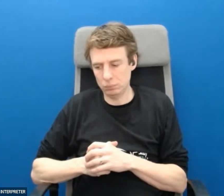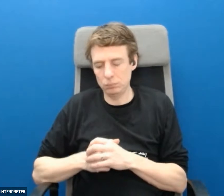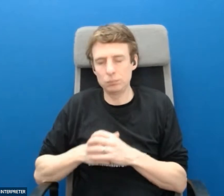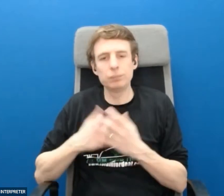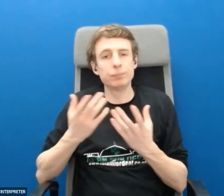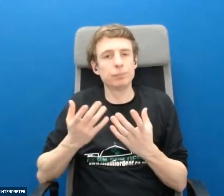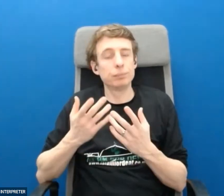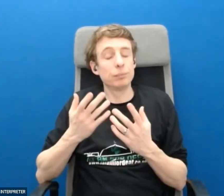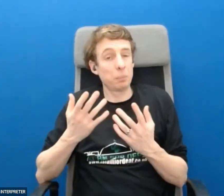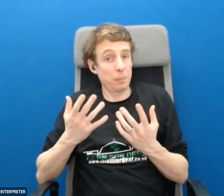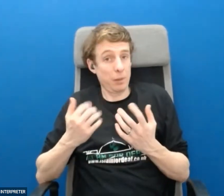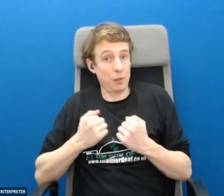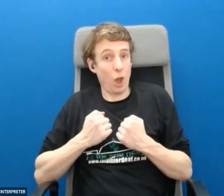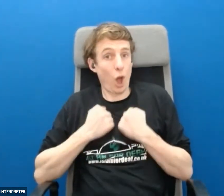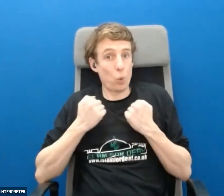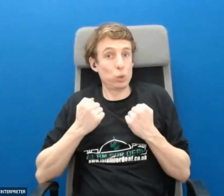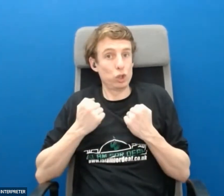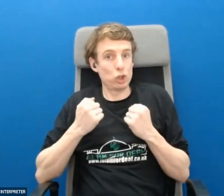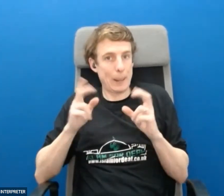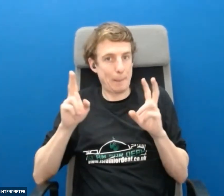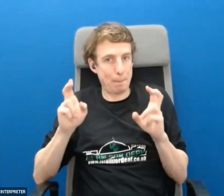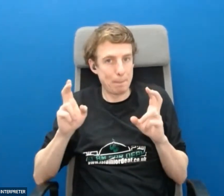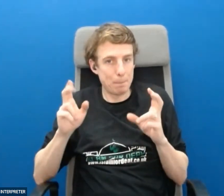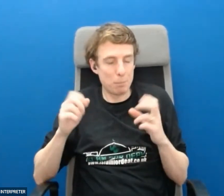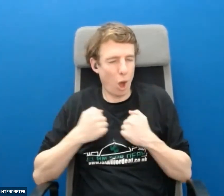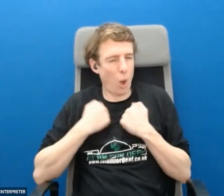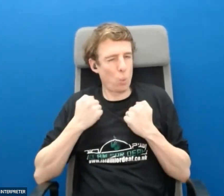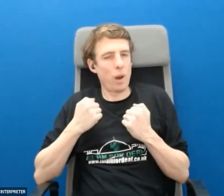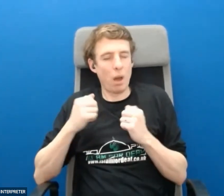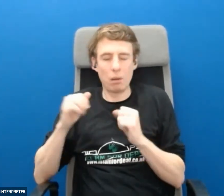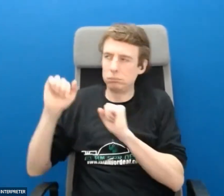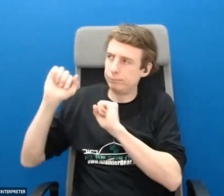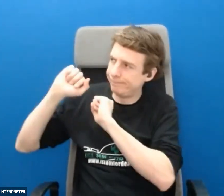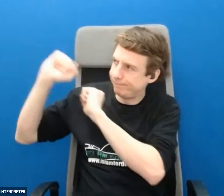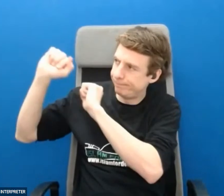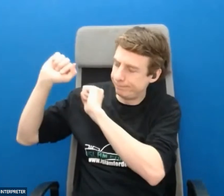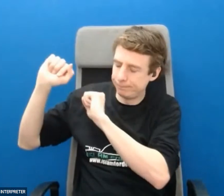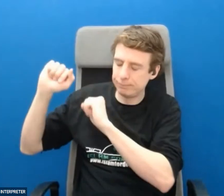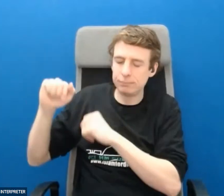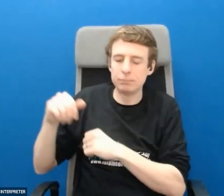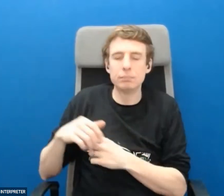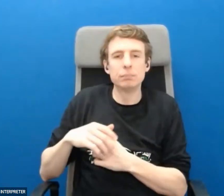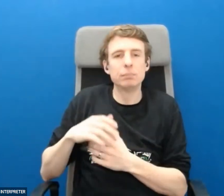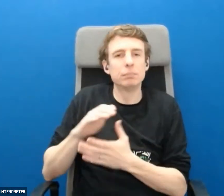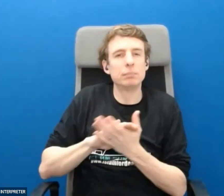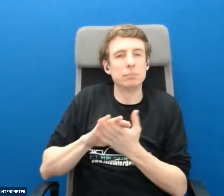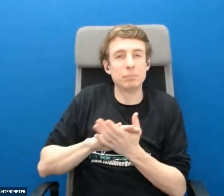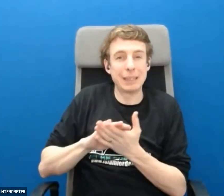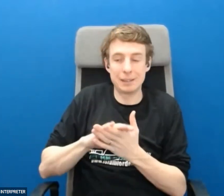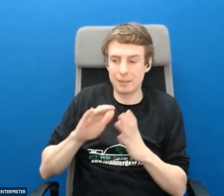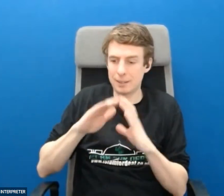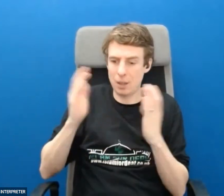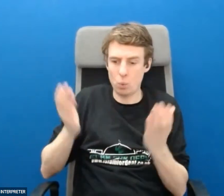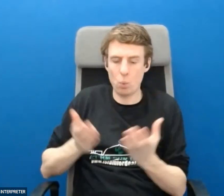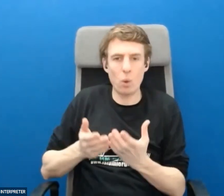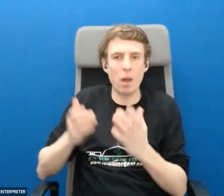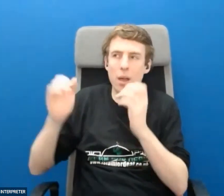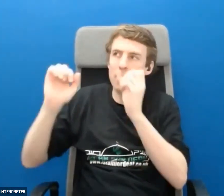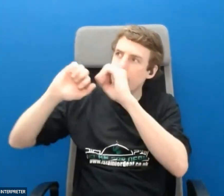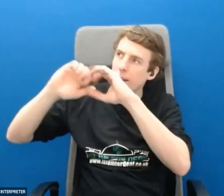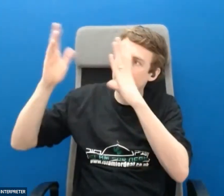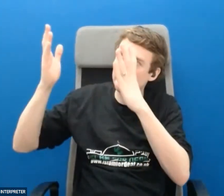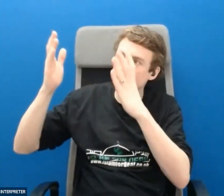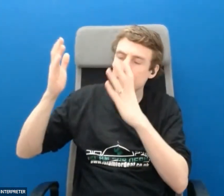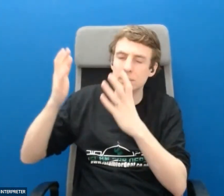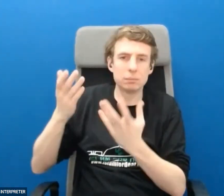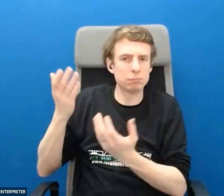High, and to Allah belongs the heavens and the earth, as is in Surah Al-Jathiyah,